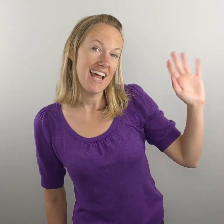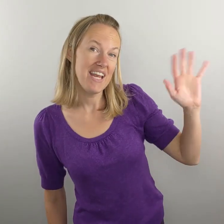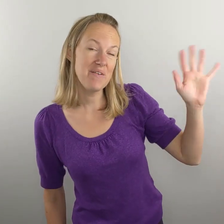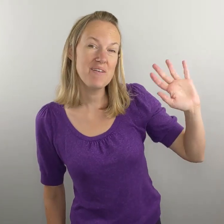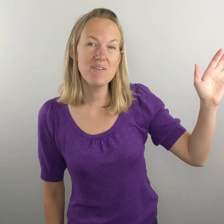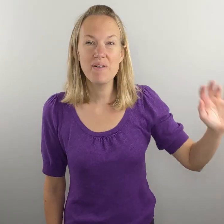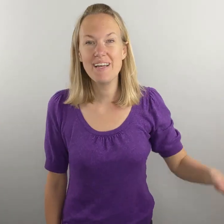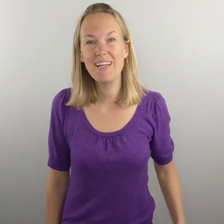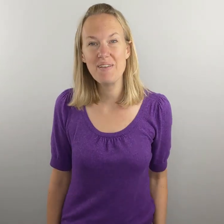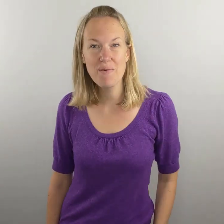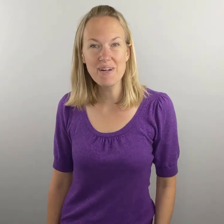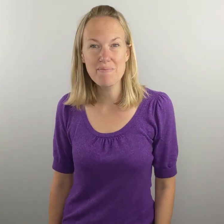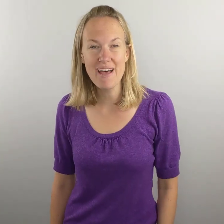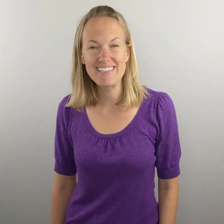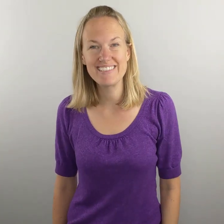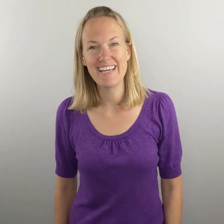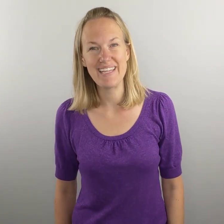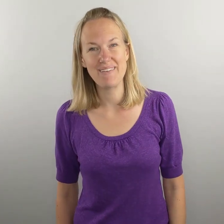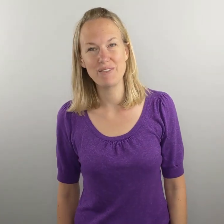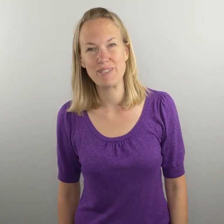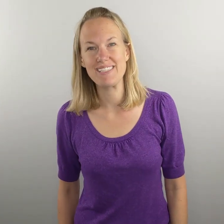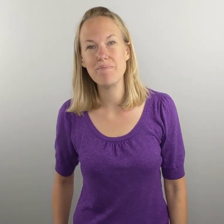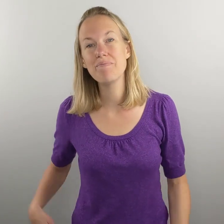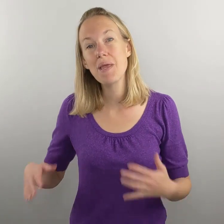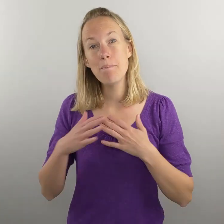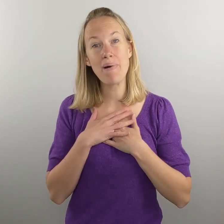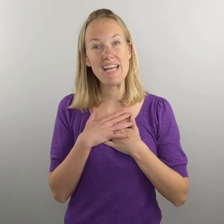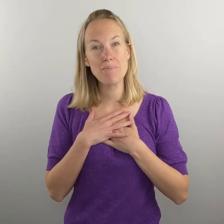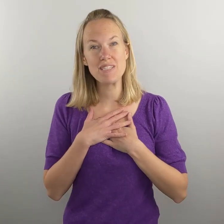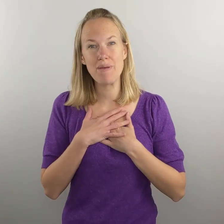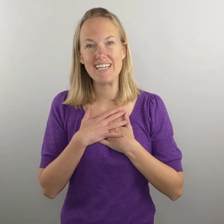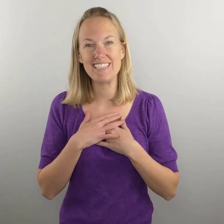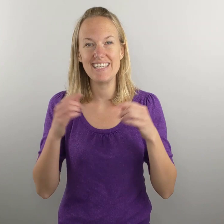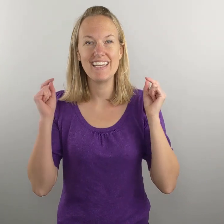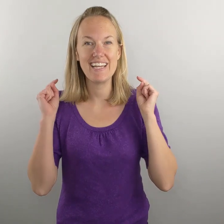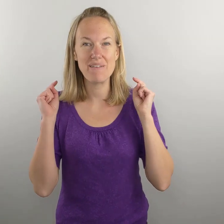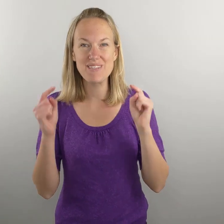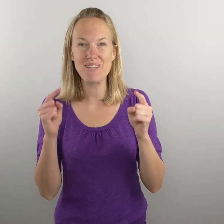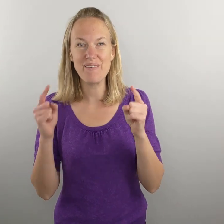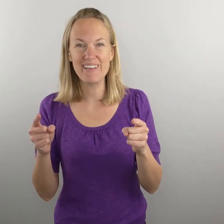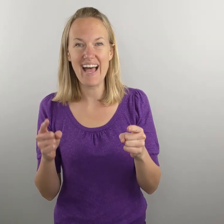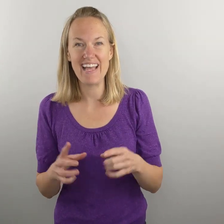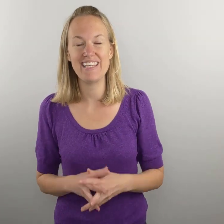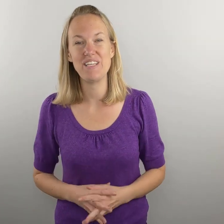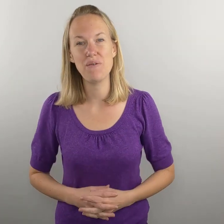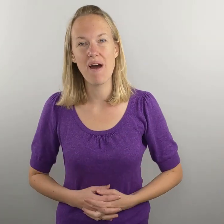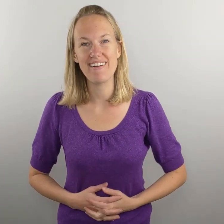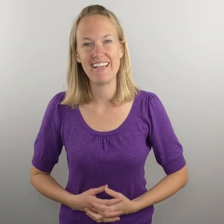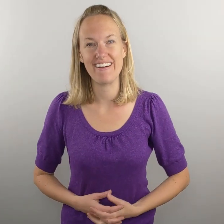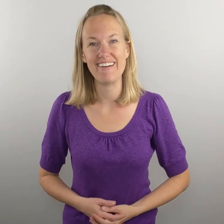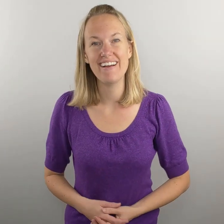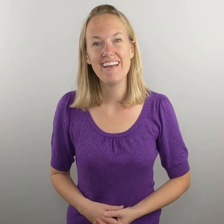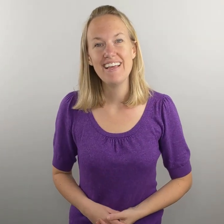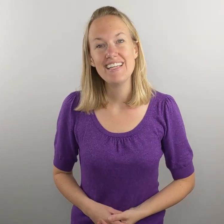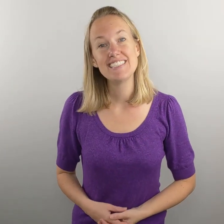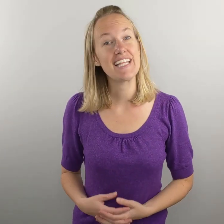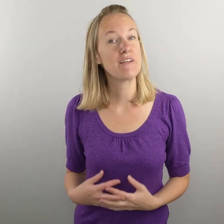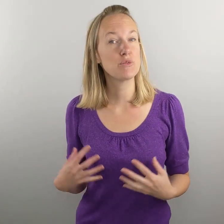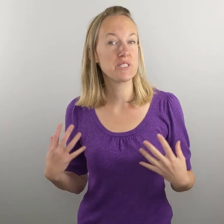Hello everyone, and welcome back to Sign Language Worship. My name is Mandy, and I'm so glad that you are here. Sign Language Worship